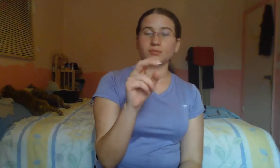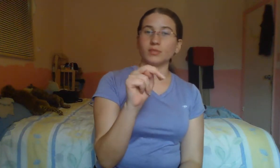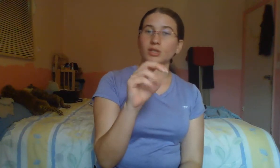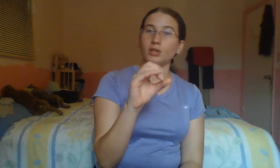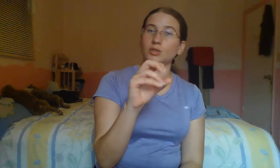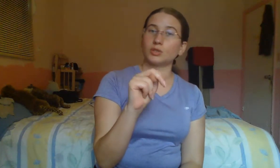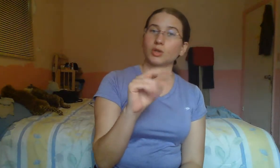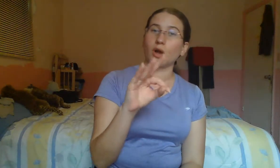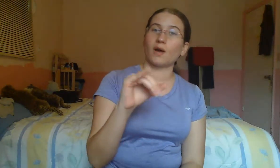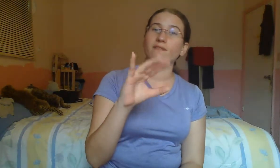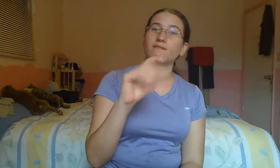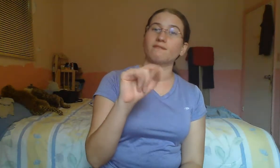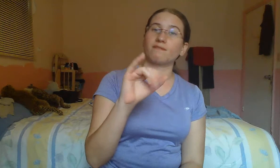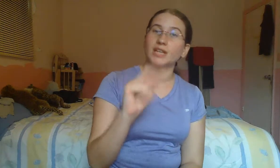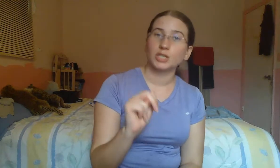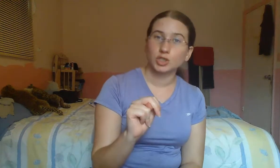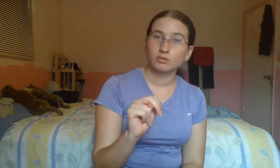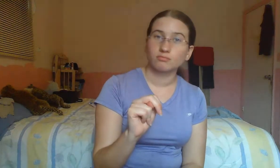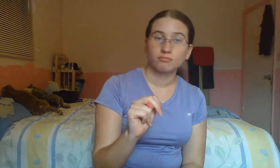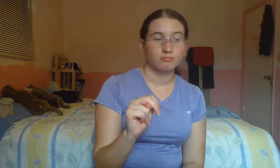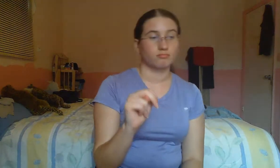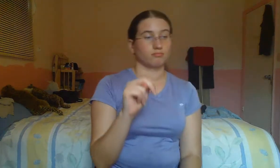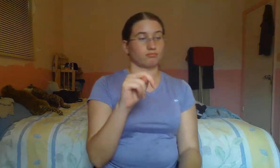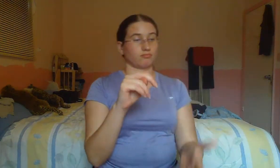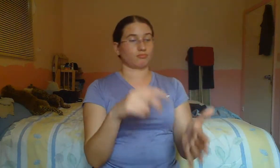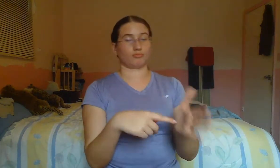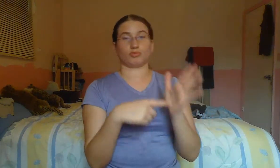and we're going to wrap up. And your big